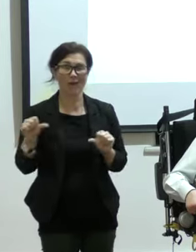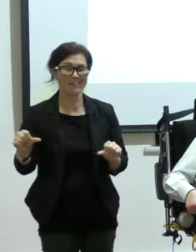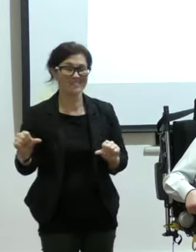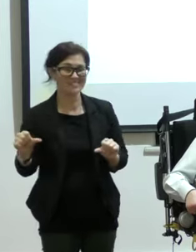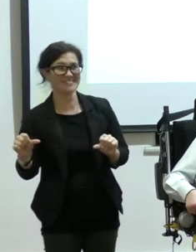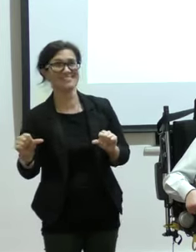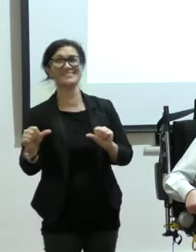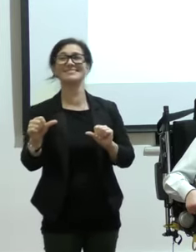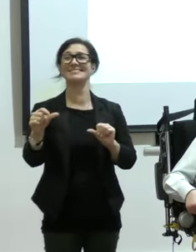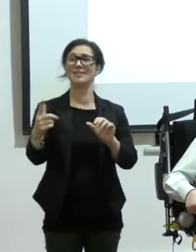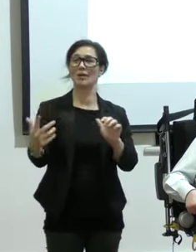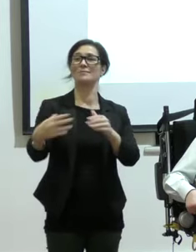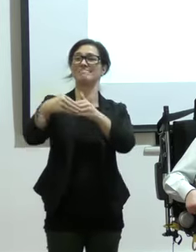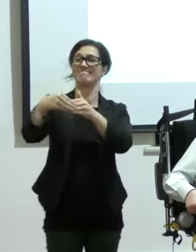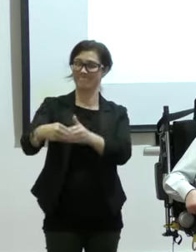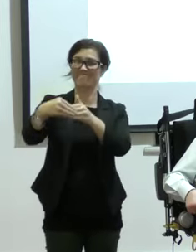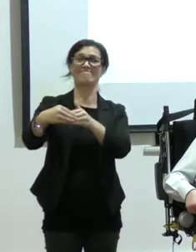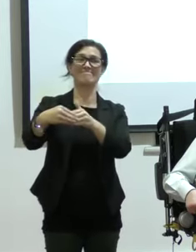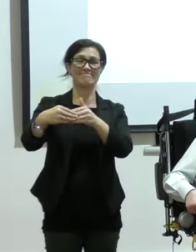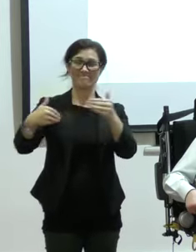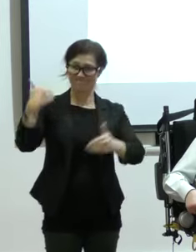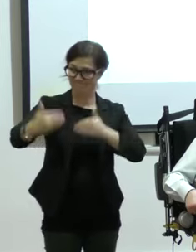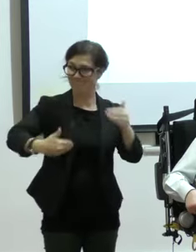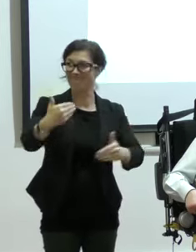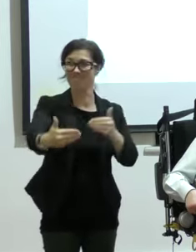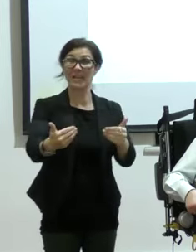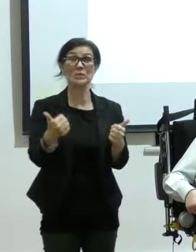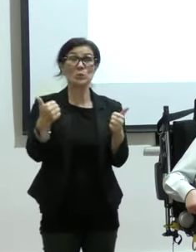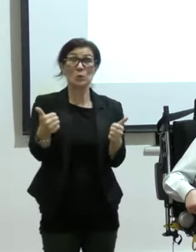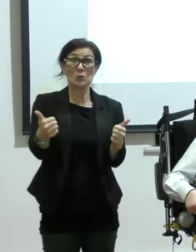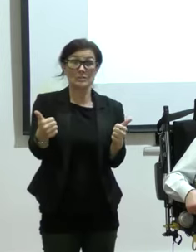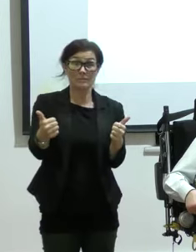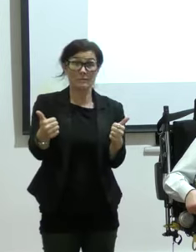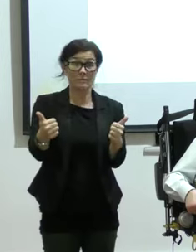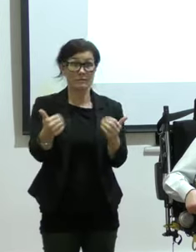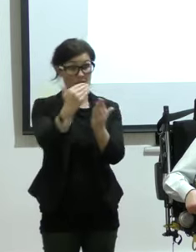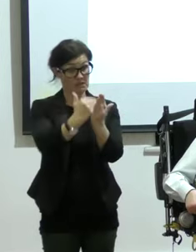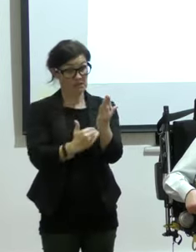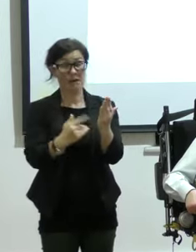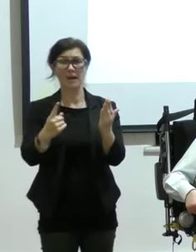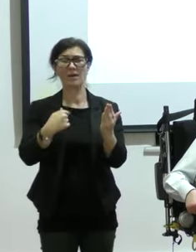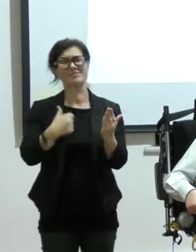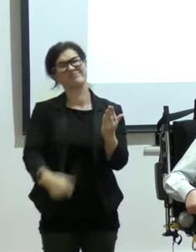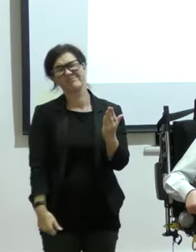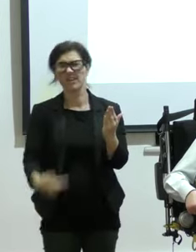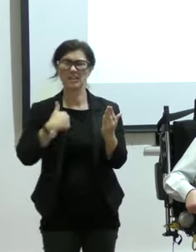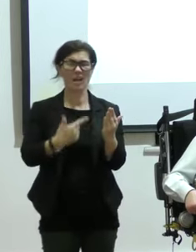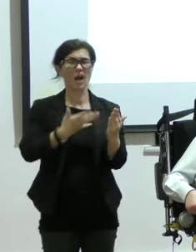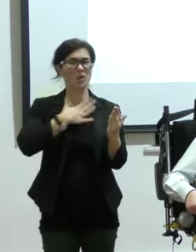they've made a deal with each other, and it's good, but they both compromise some things in the process.